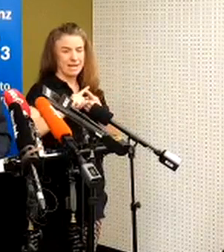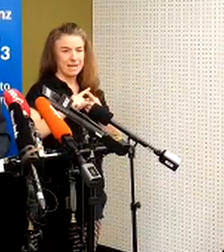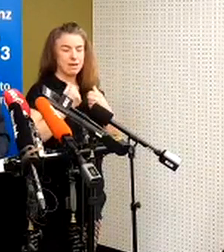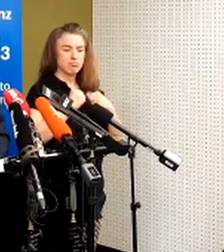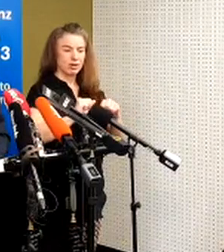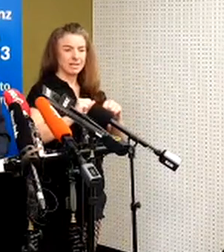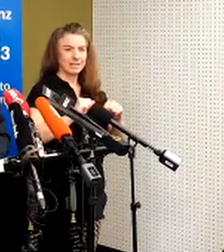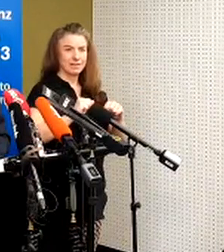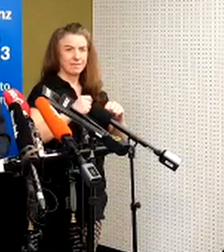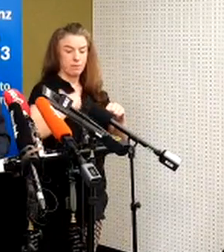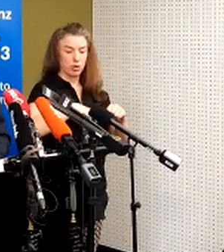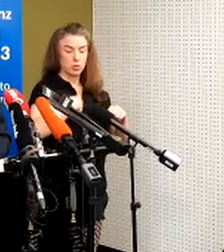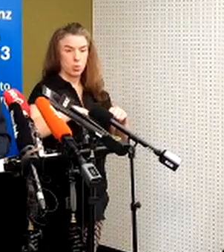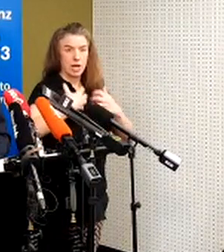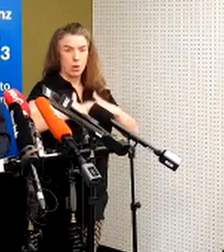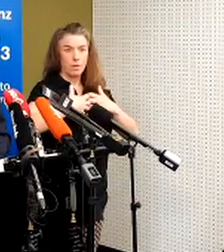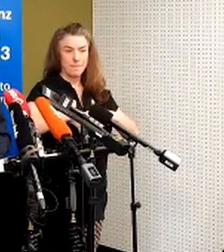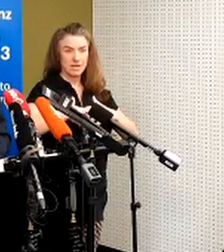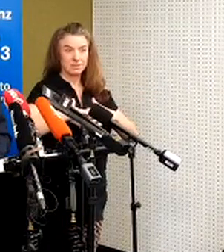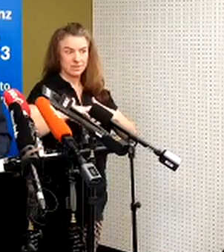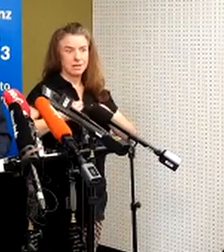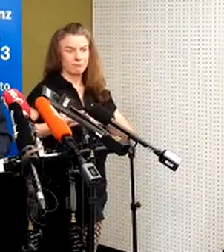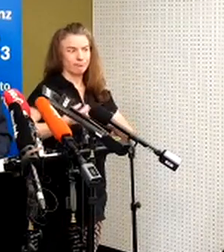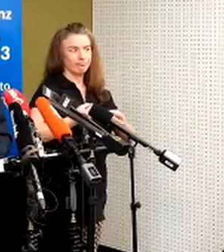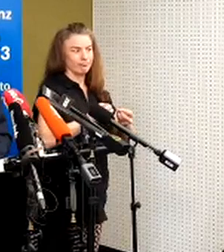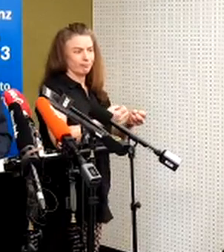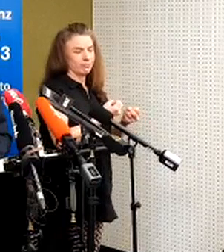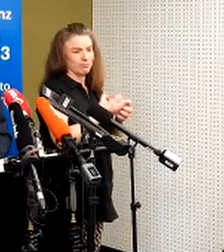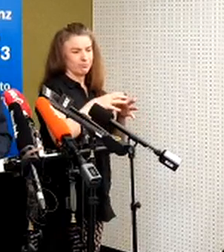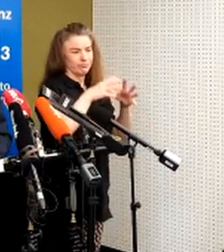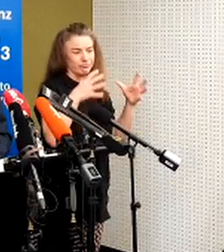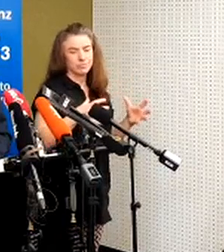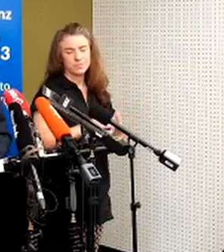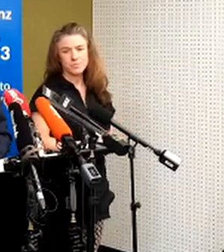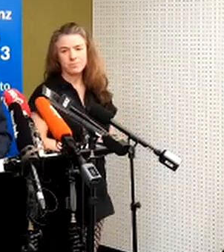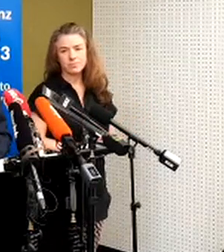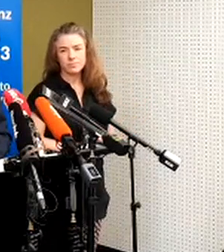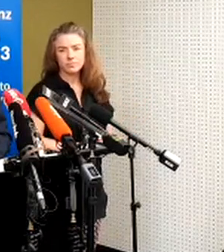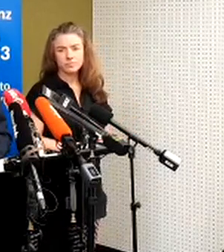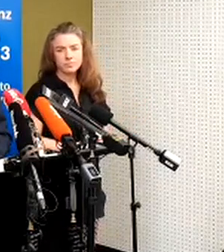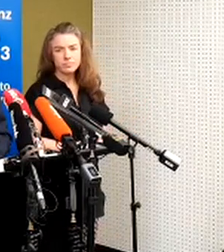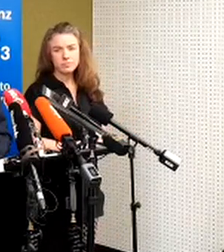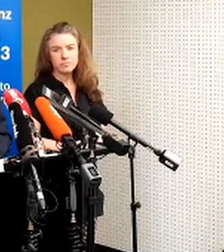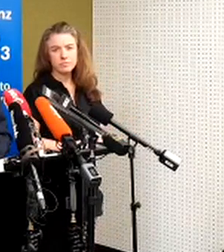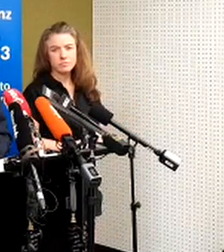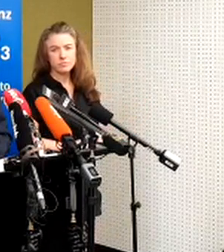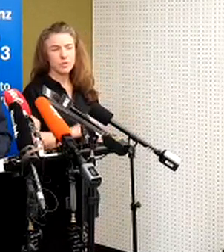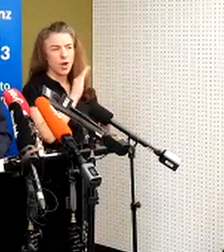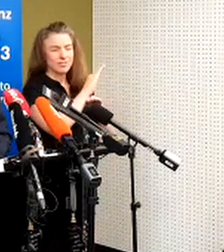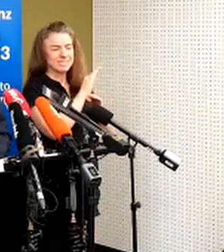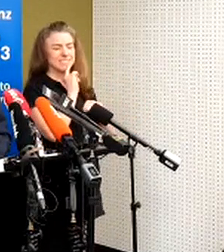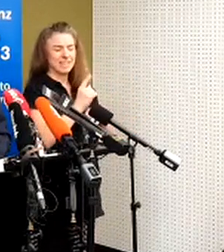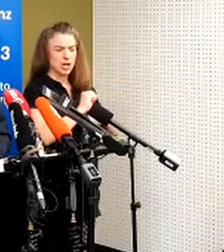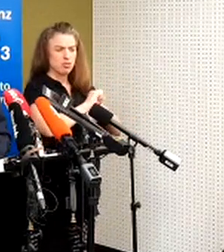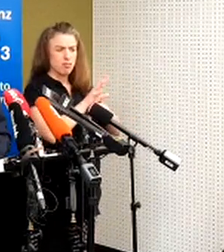very confident of that, and we've been very active in ensuring that's the case. There's been some international reports of 2 different strains